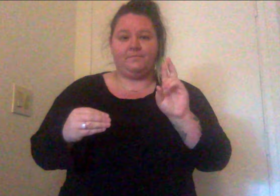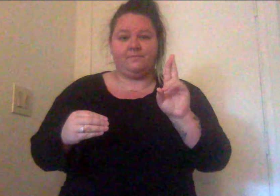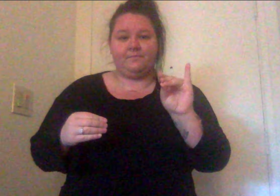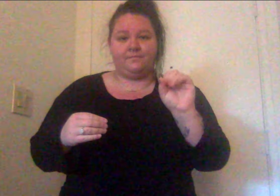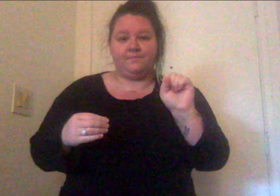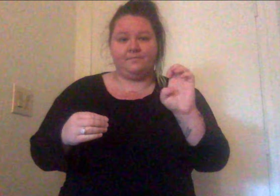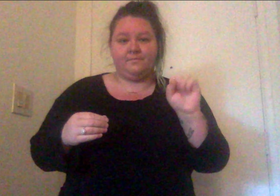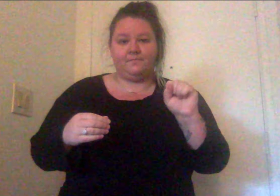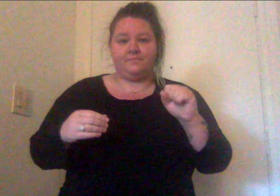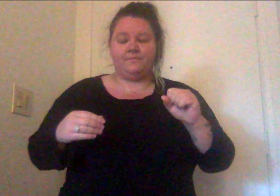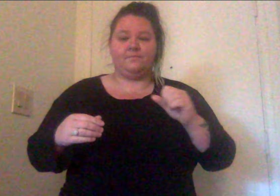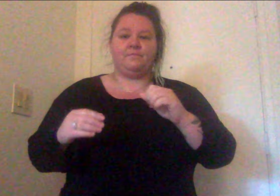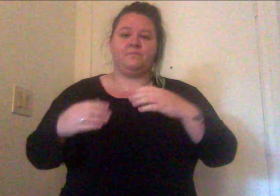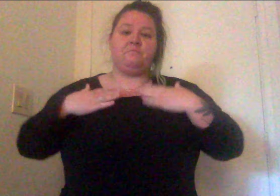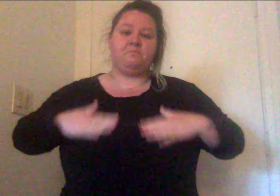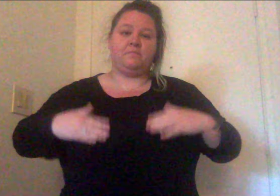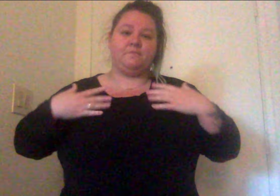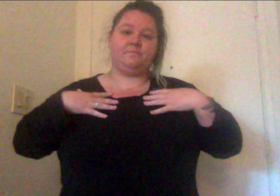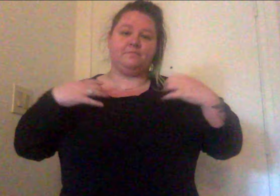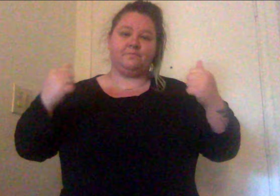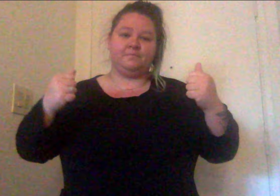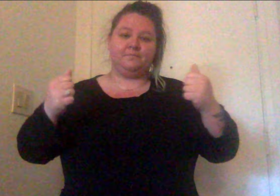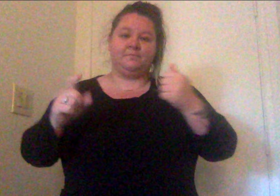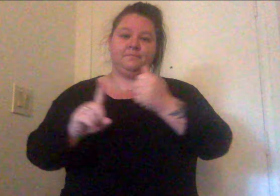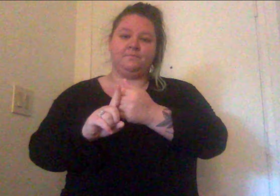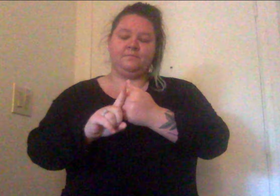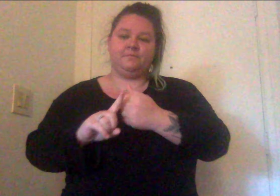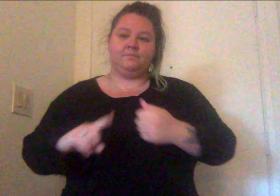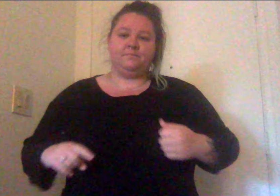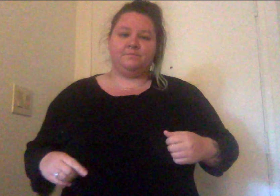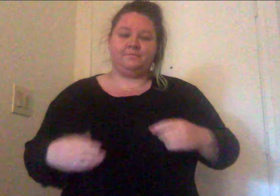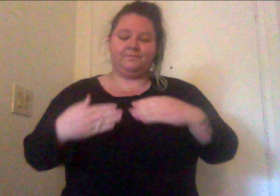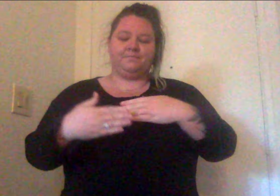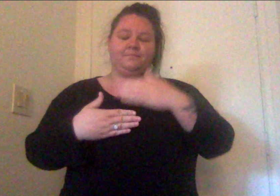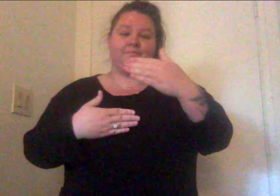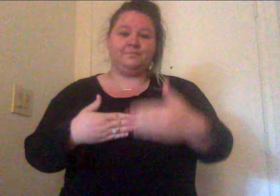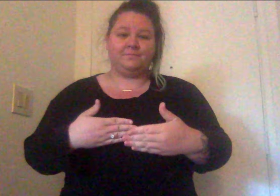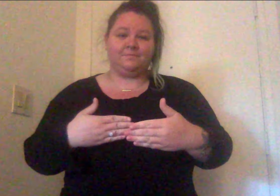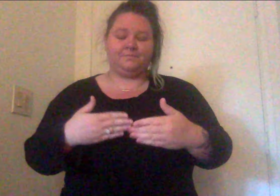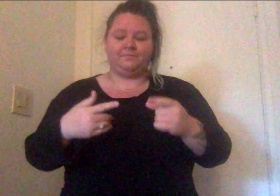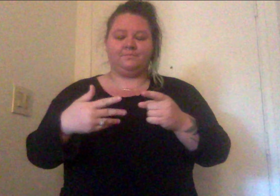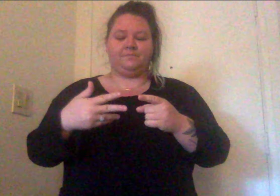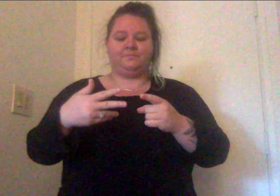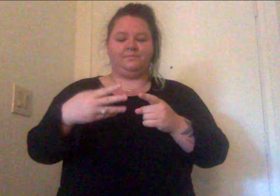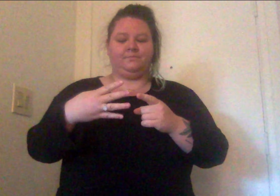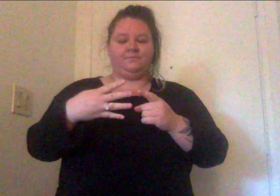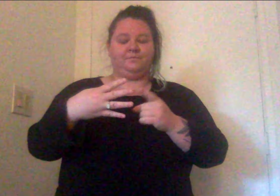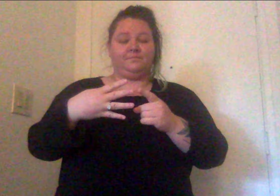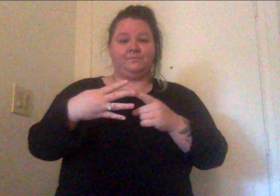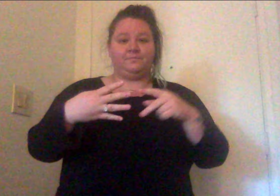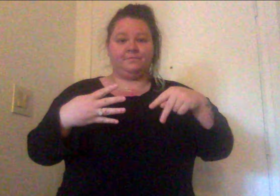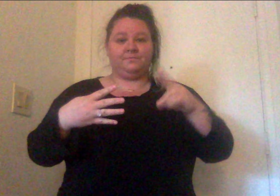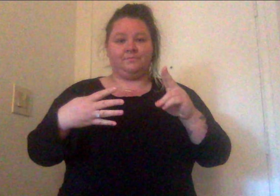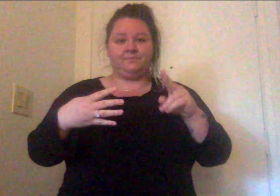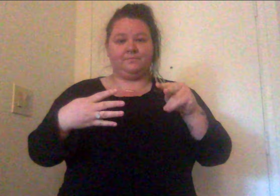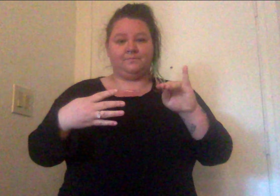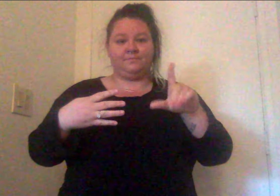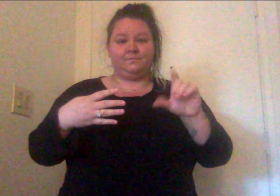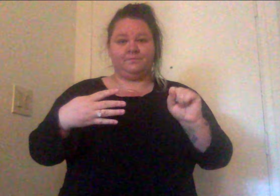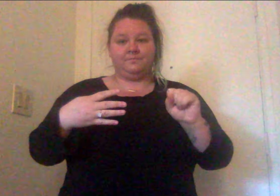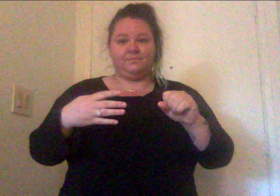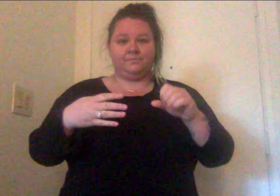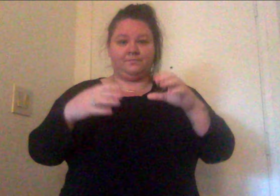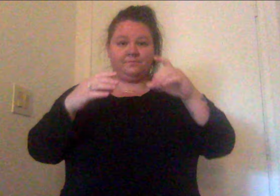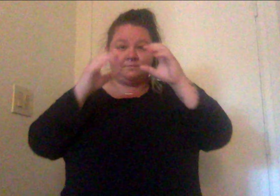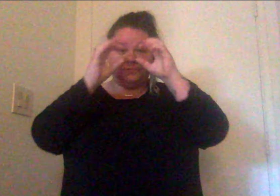too. Next things are pupils. Pupils are the tiny black dots in the middle of your eye. The